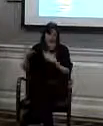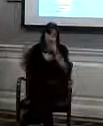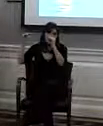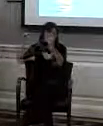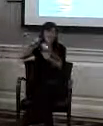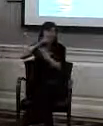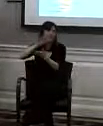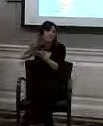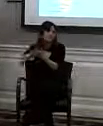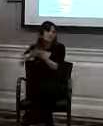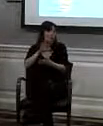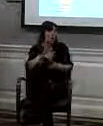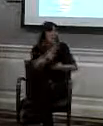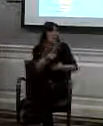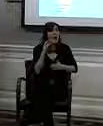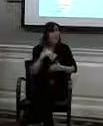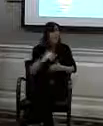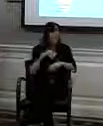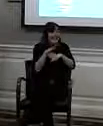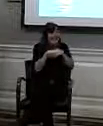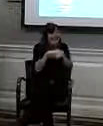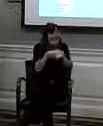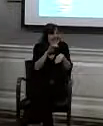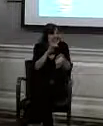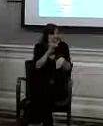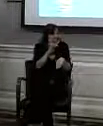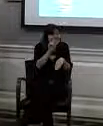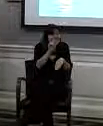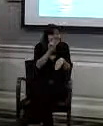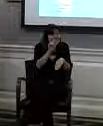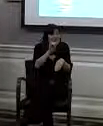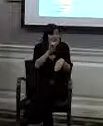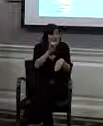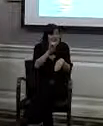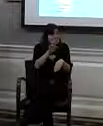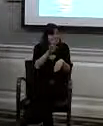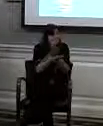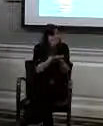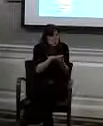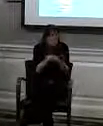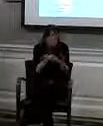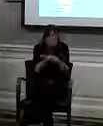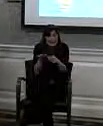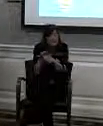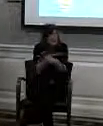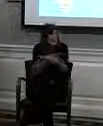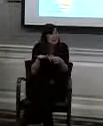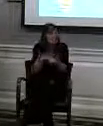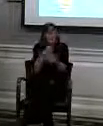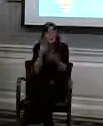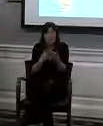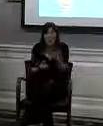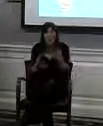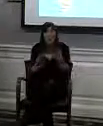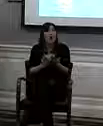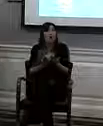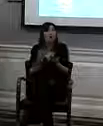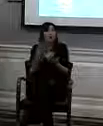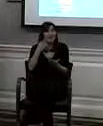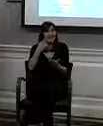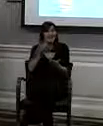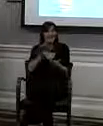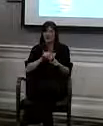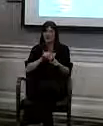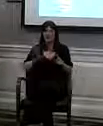same neighborhood may both offer human rights education, but their approaches may vary widely based on the material realities and conditions of each